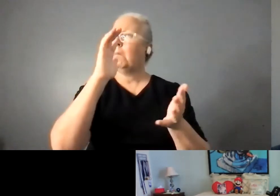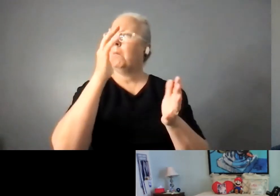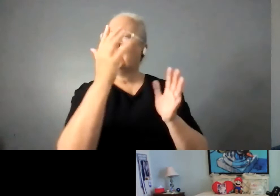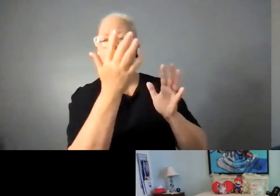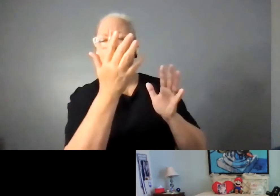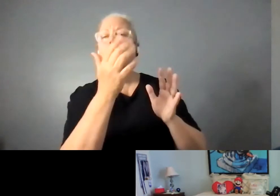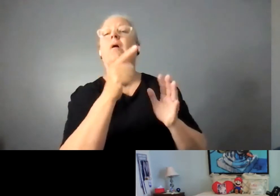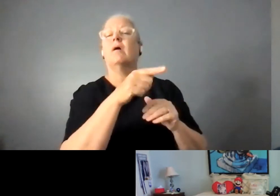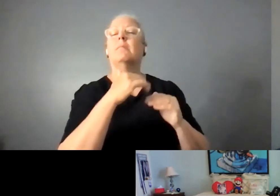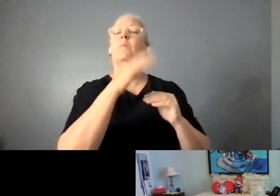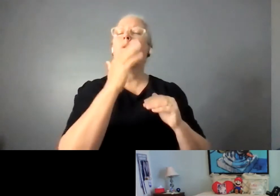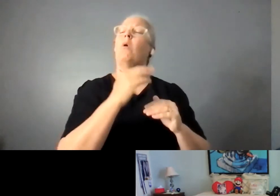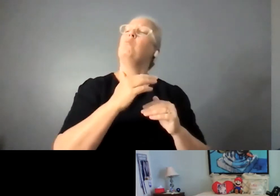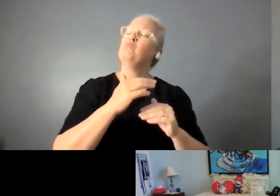inclusion.